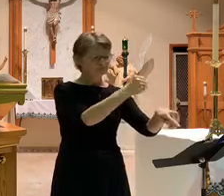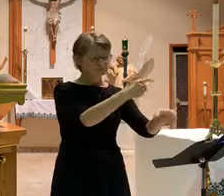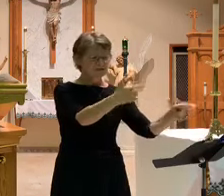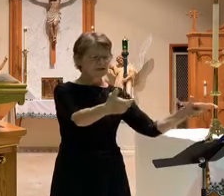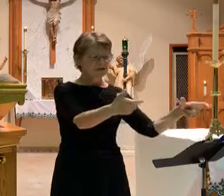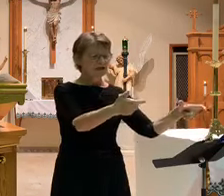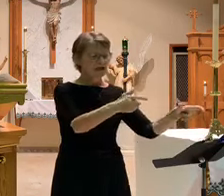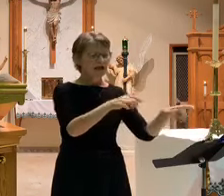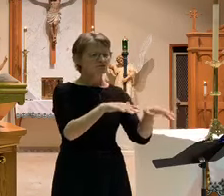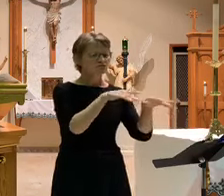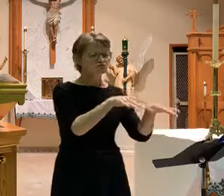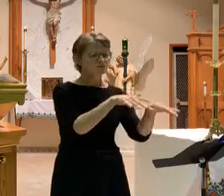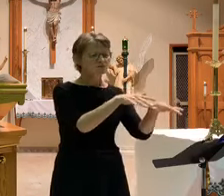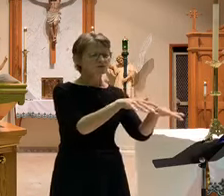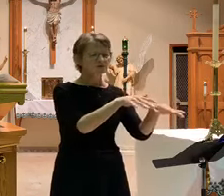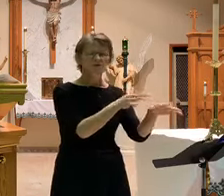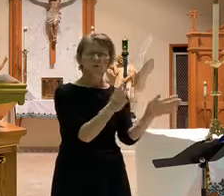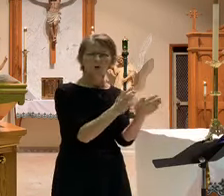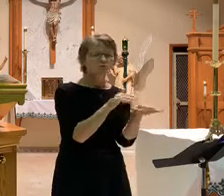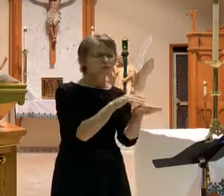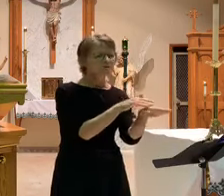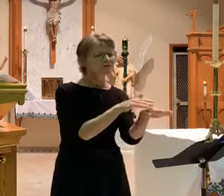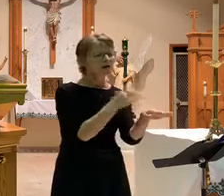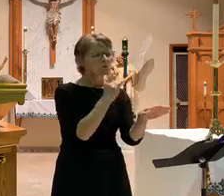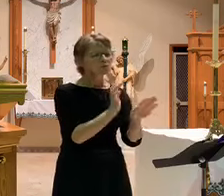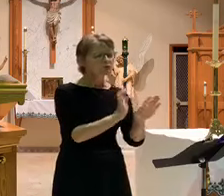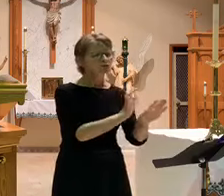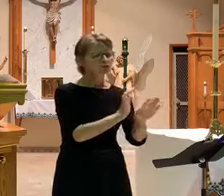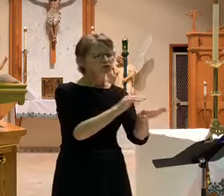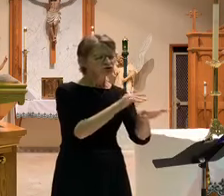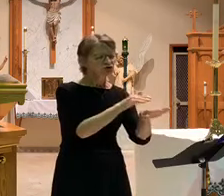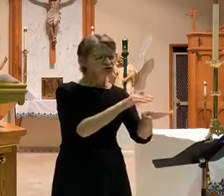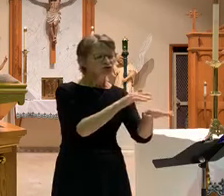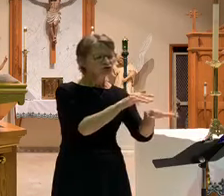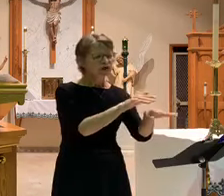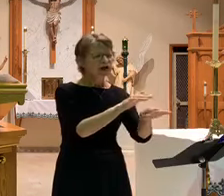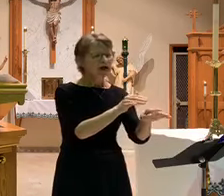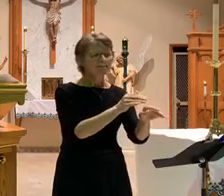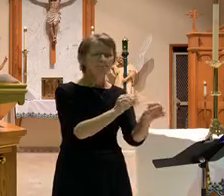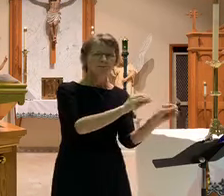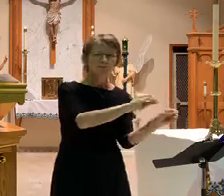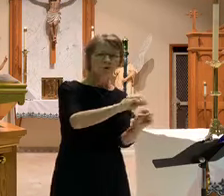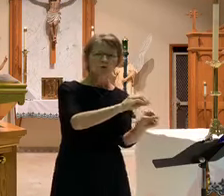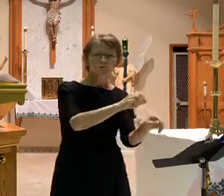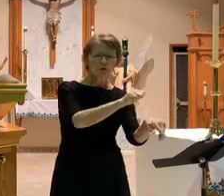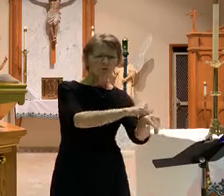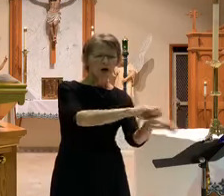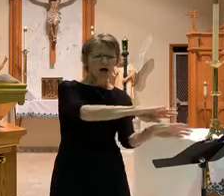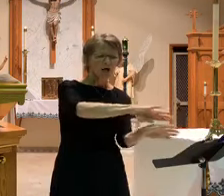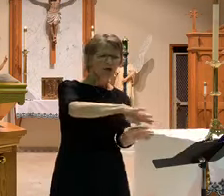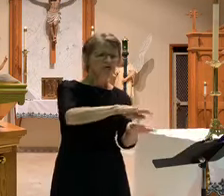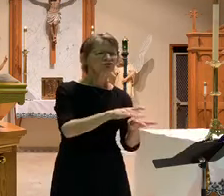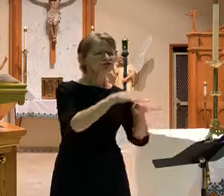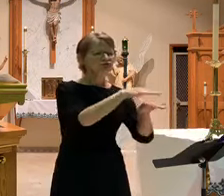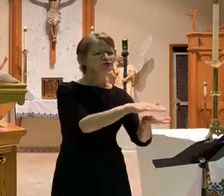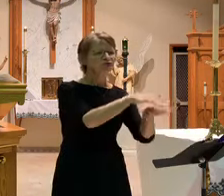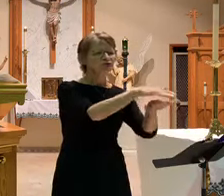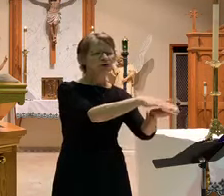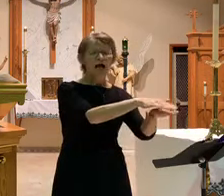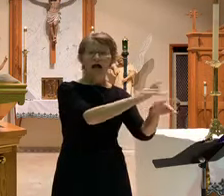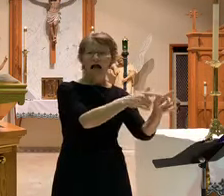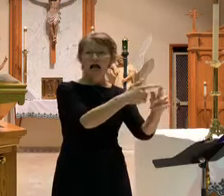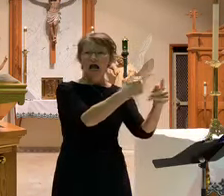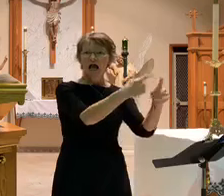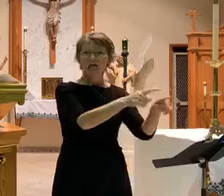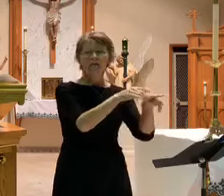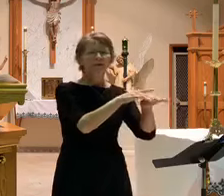river pushed and pushed until it finally made its way around the rock. Next, the river encountered a